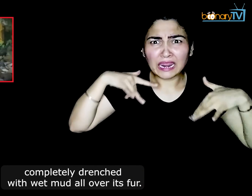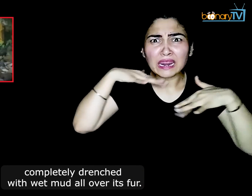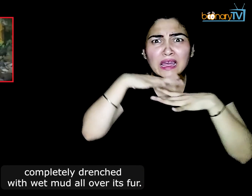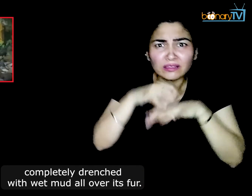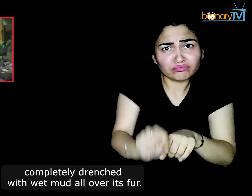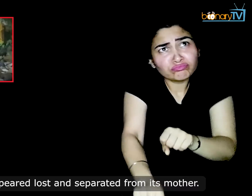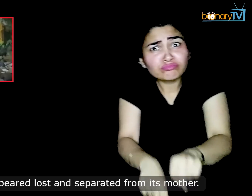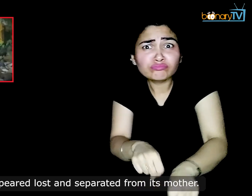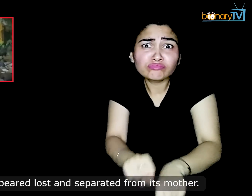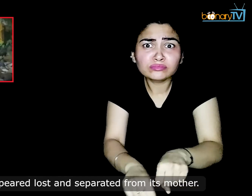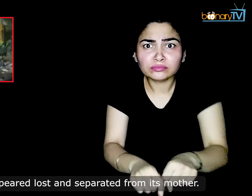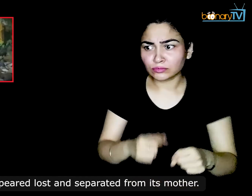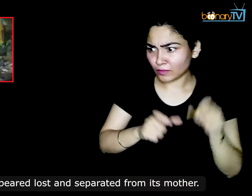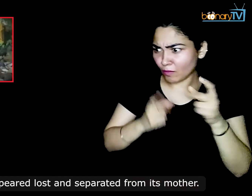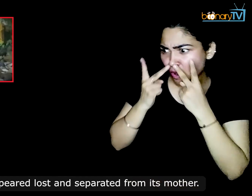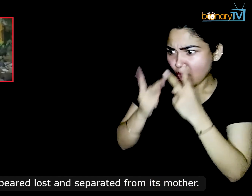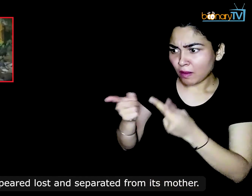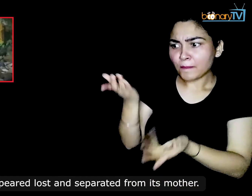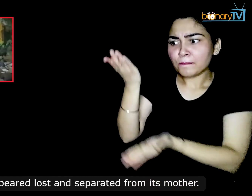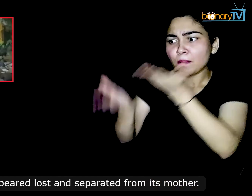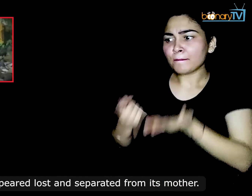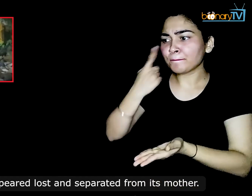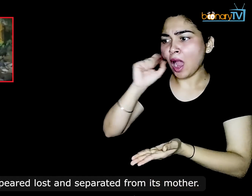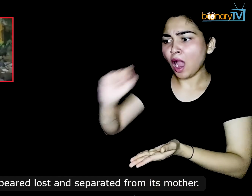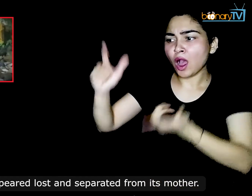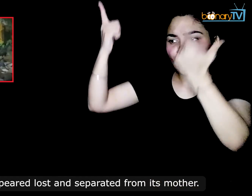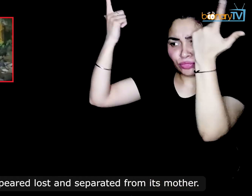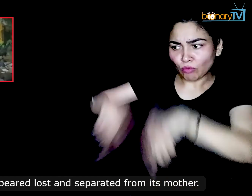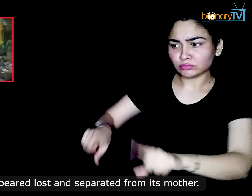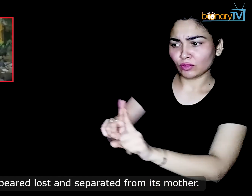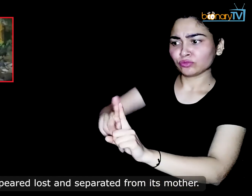The cub appeared lost and separated from its mother.